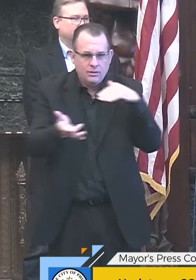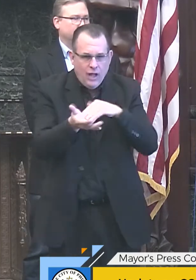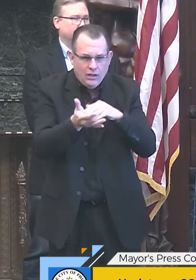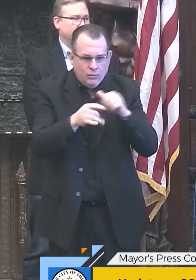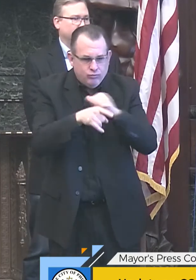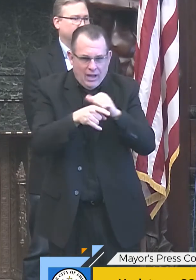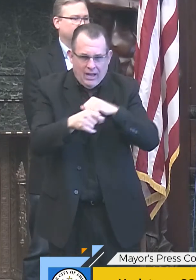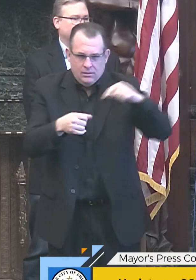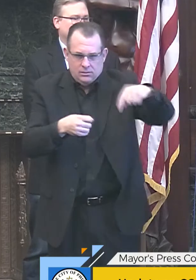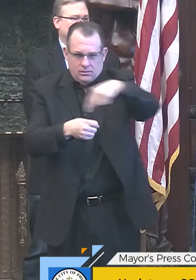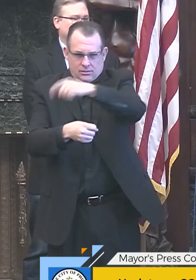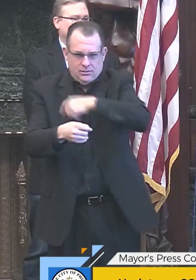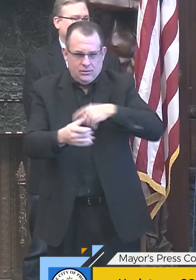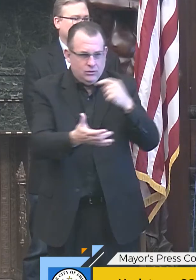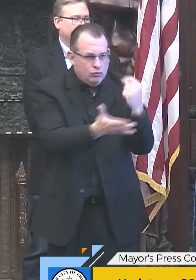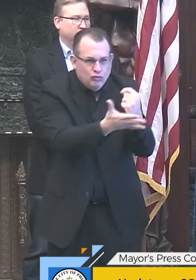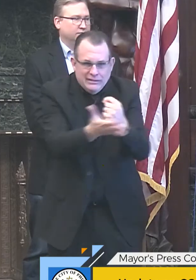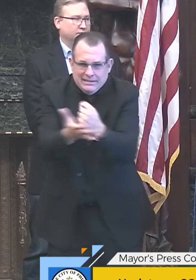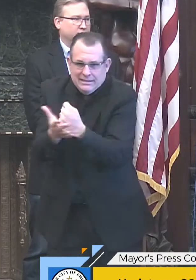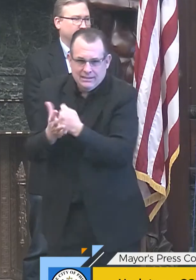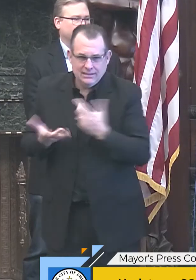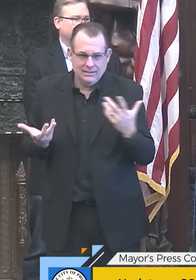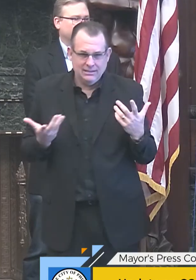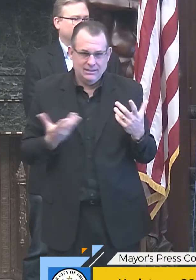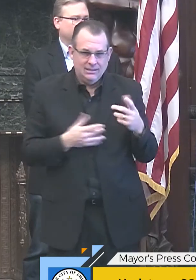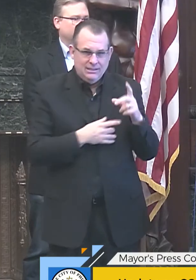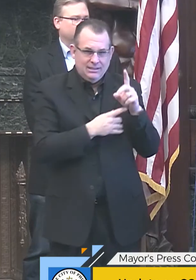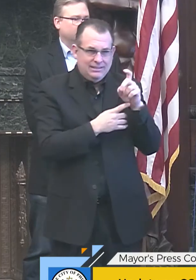treat people in Delaware County, Montgomery County, New Jersey,